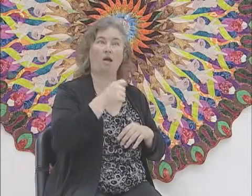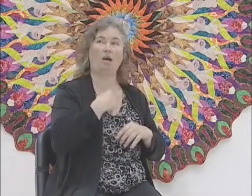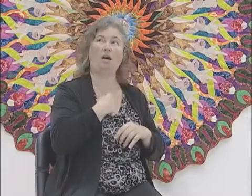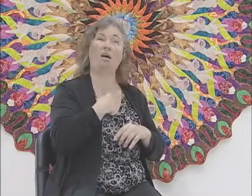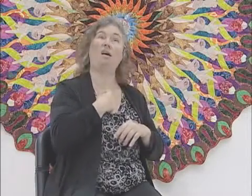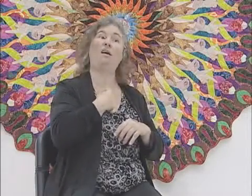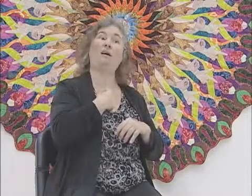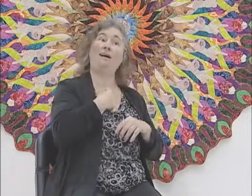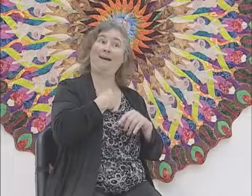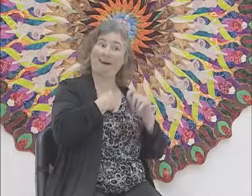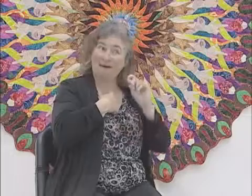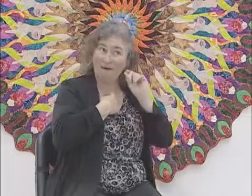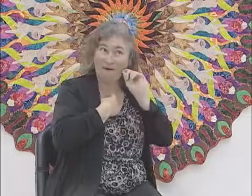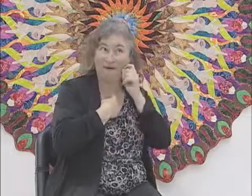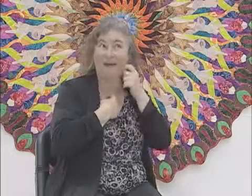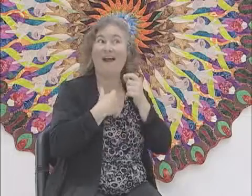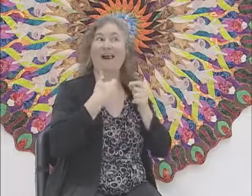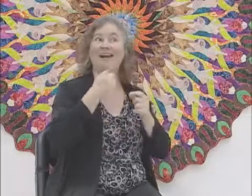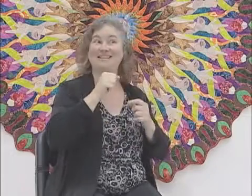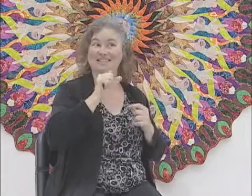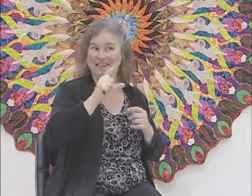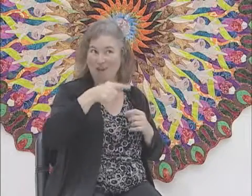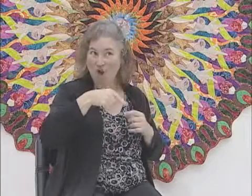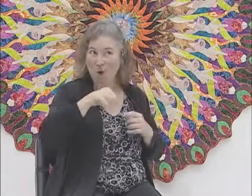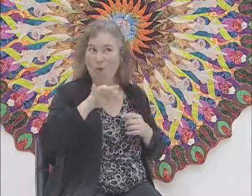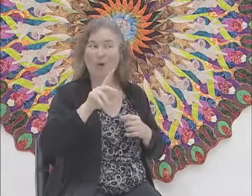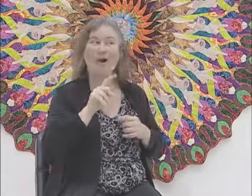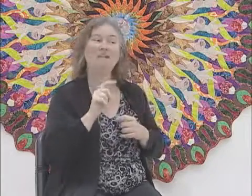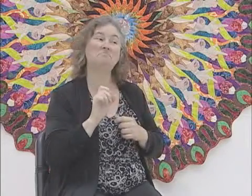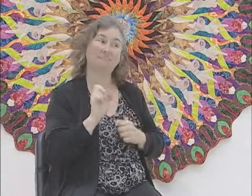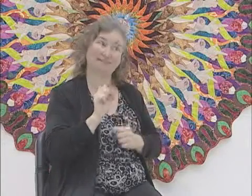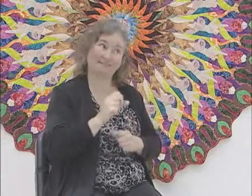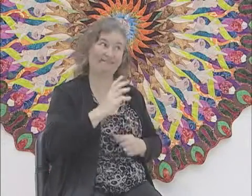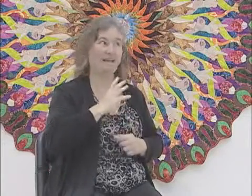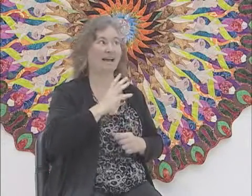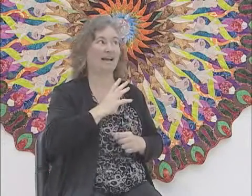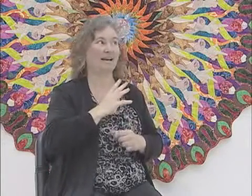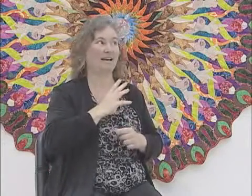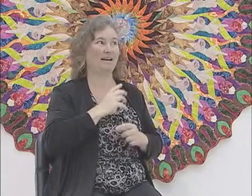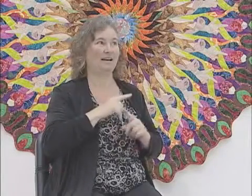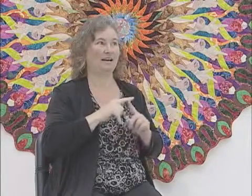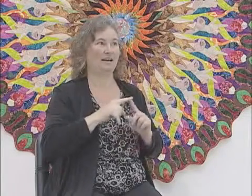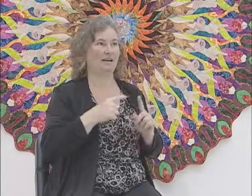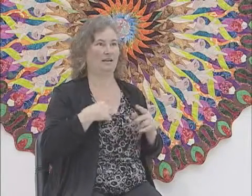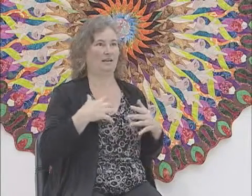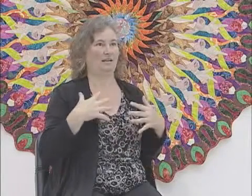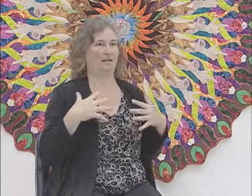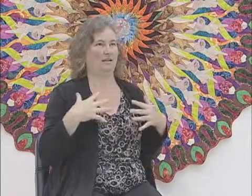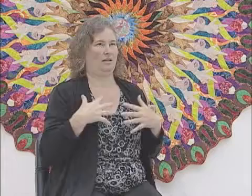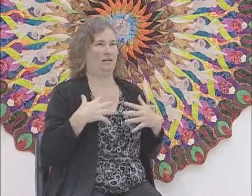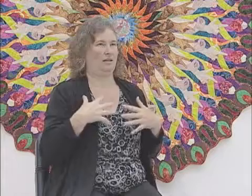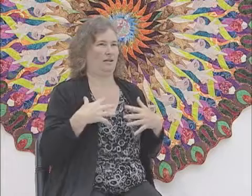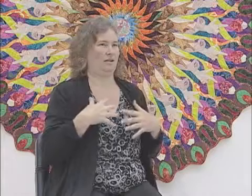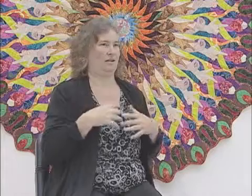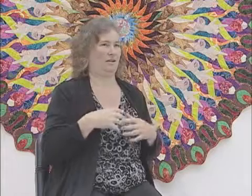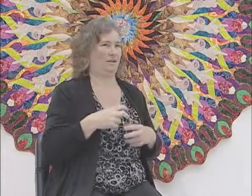an ASL quilt." I thought that was a great idea, a quilt that would incorporate ASL. But I